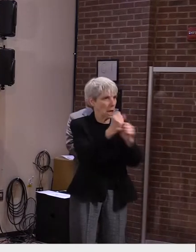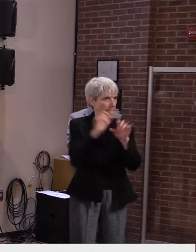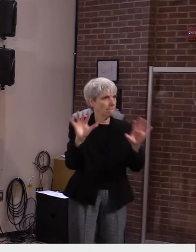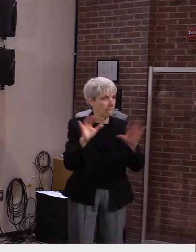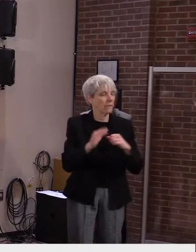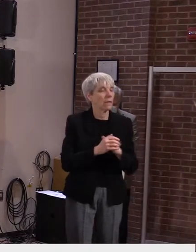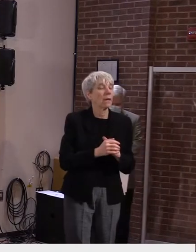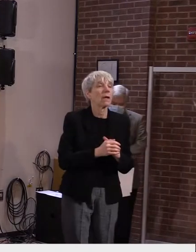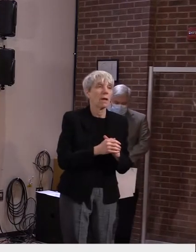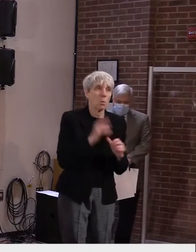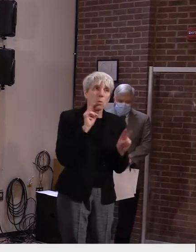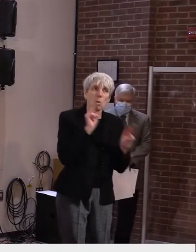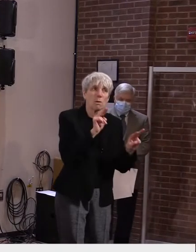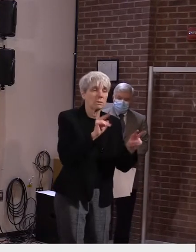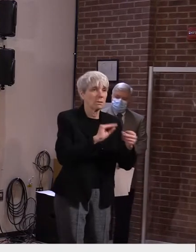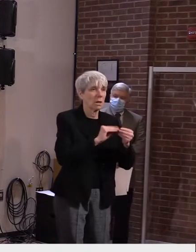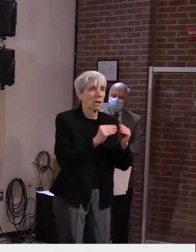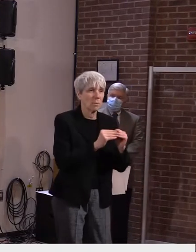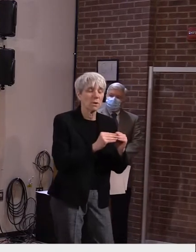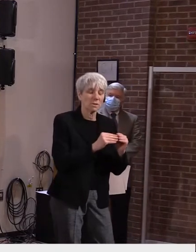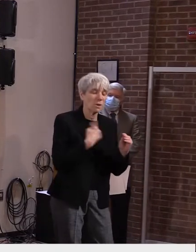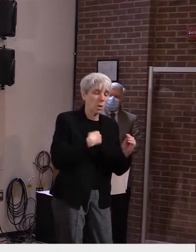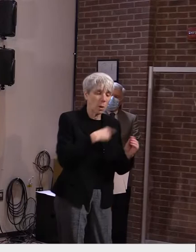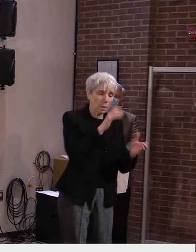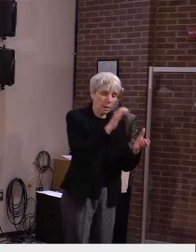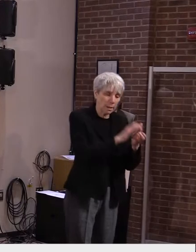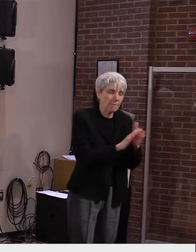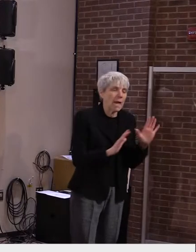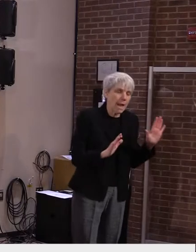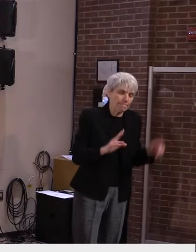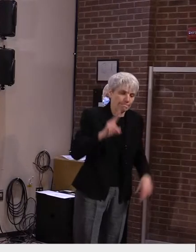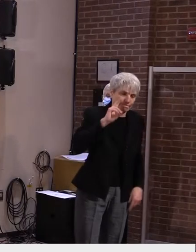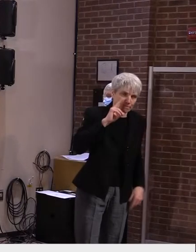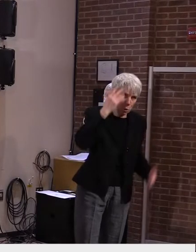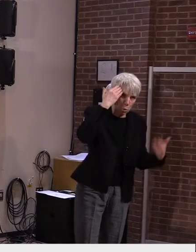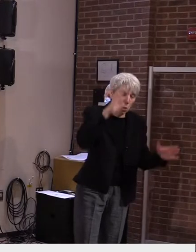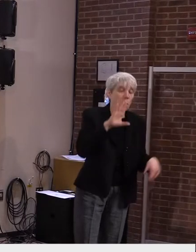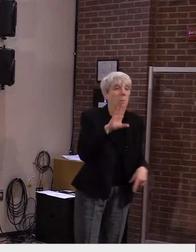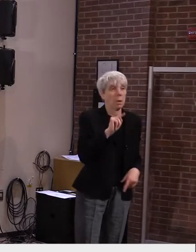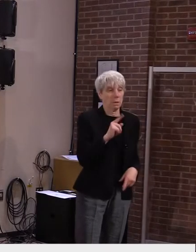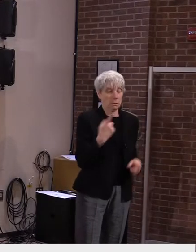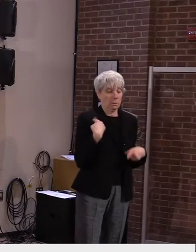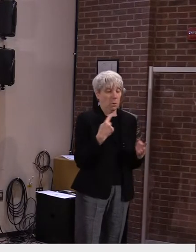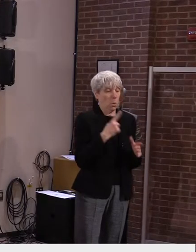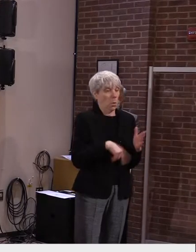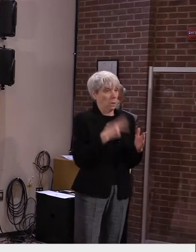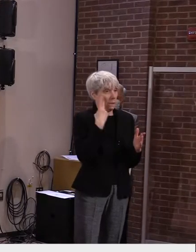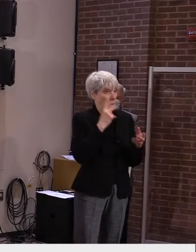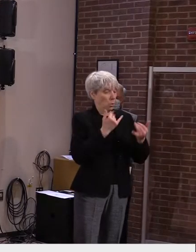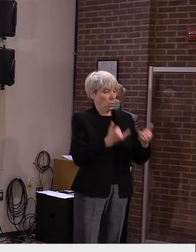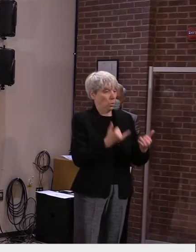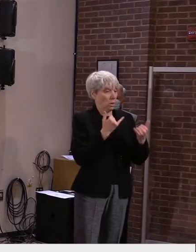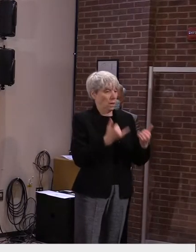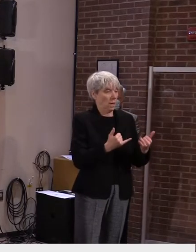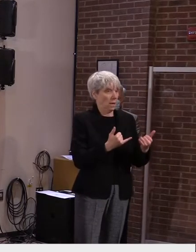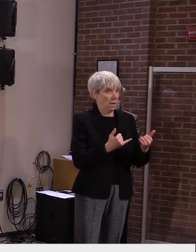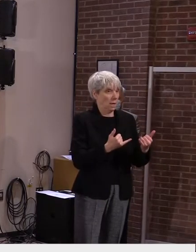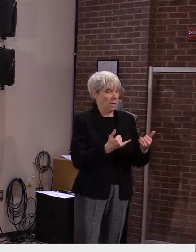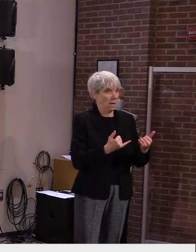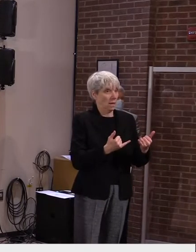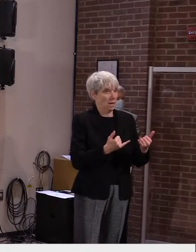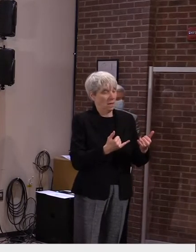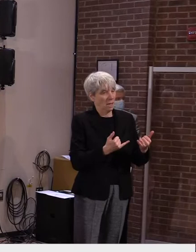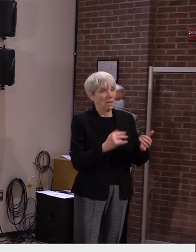as well, again, this is speculation on our part, everything you're seeing today is really two hospitals, and